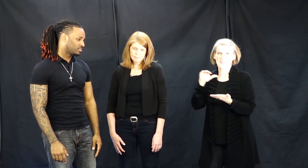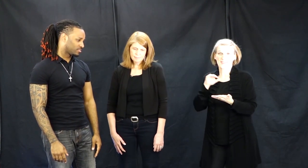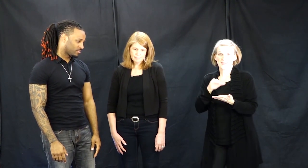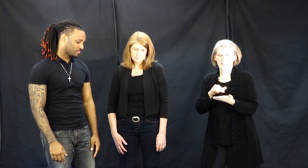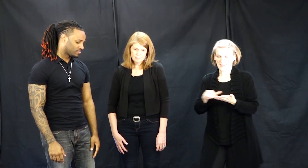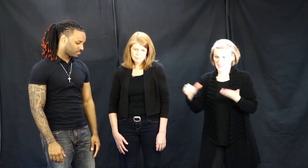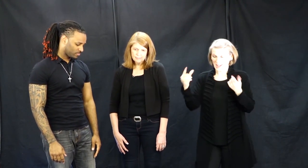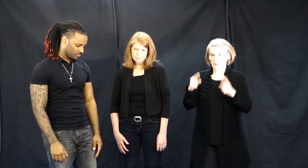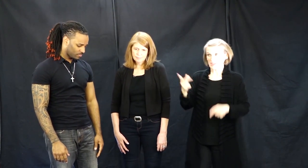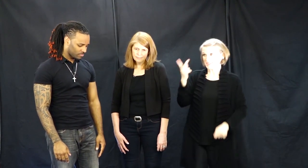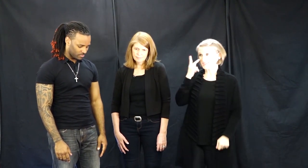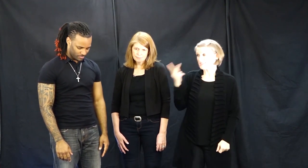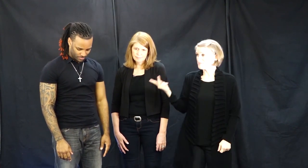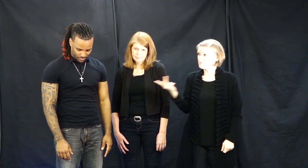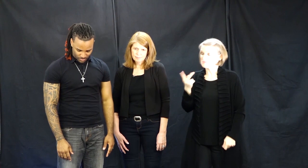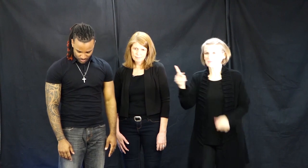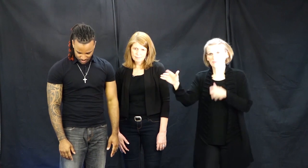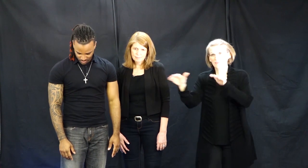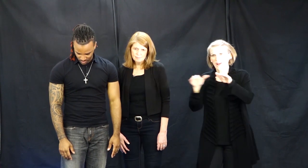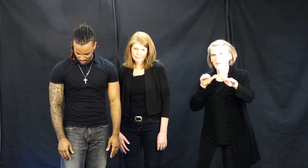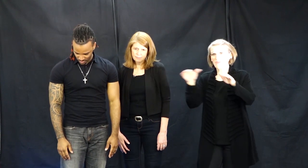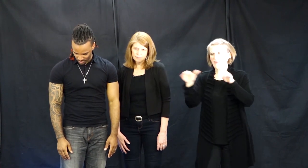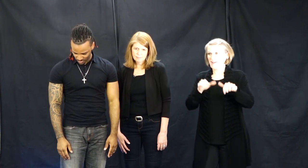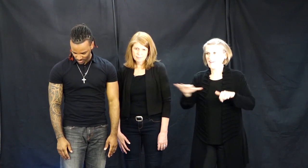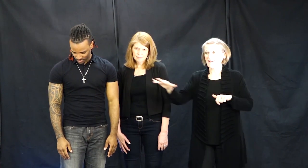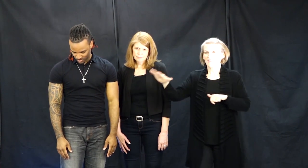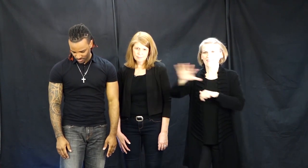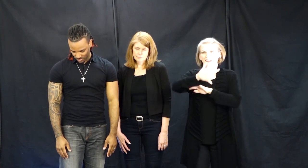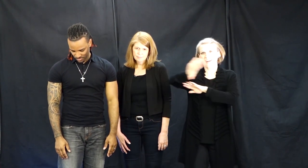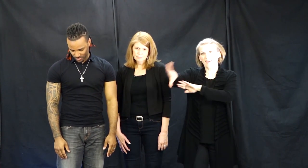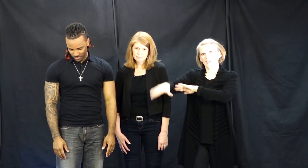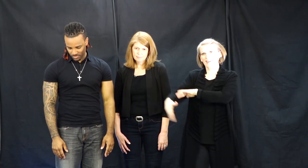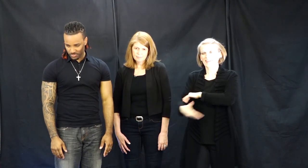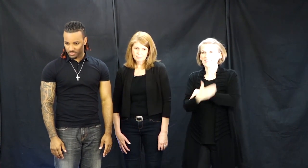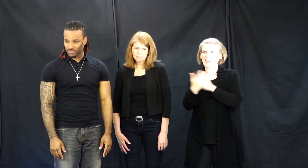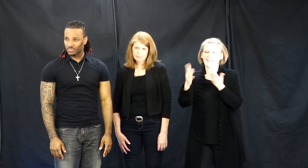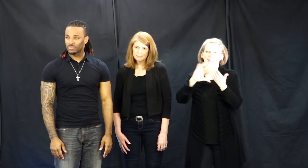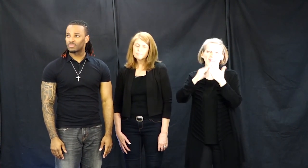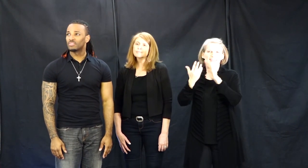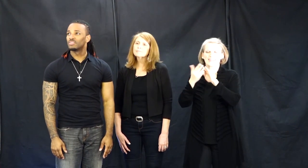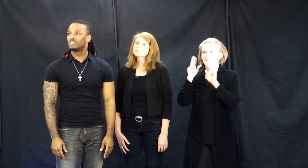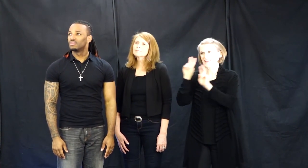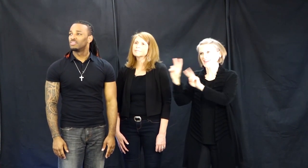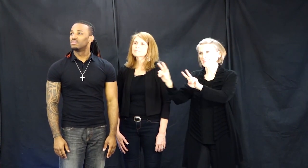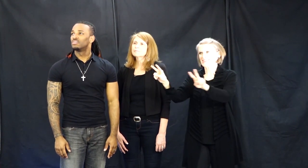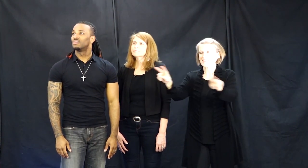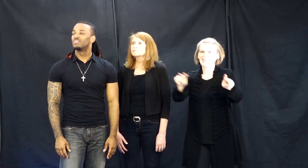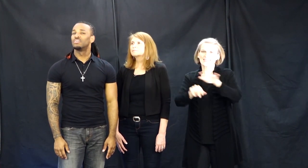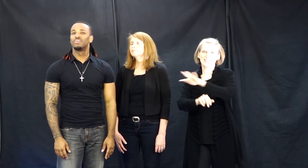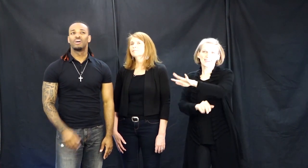unimaginable. See them walking in the park, long after dark, taking in the sights of the